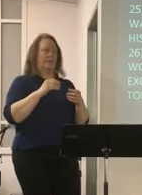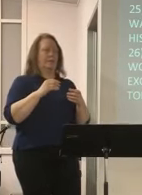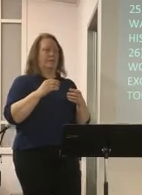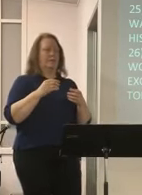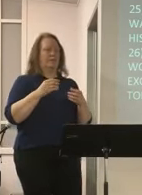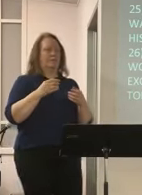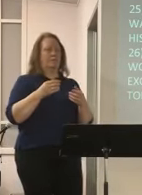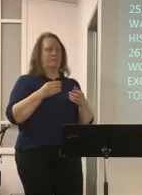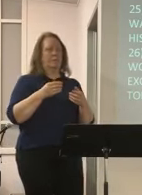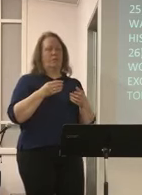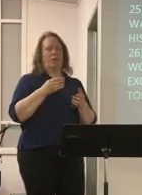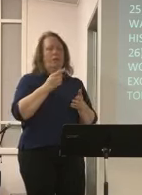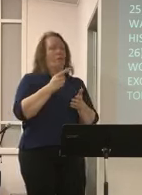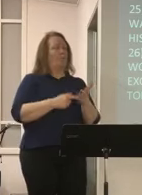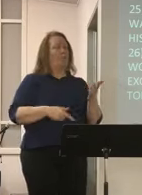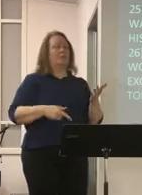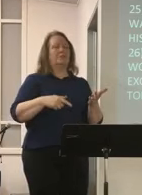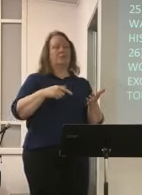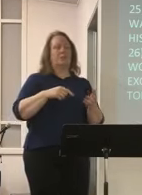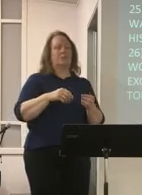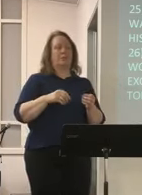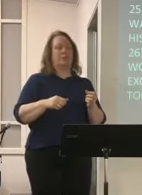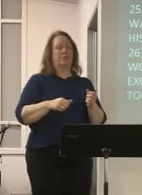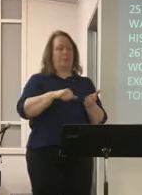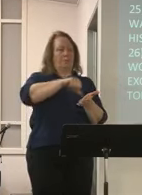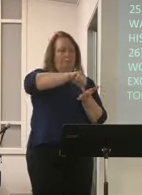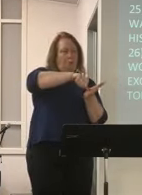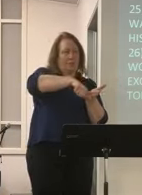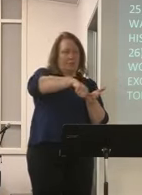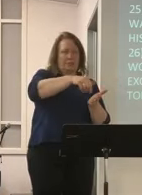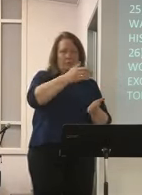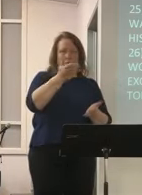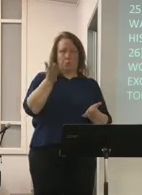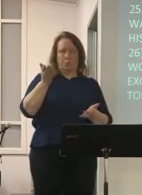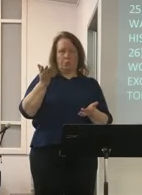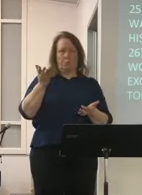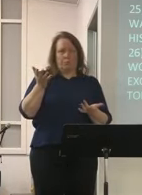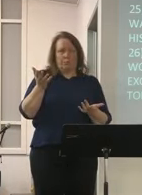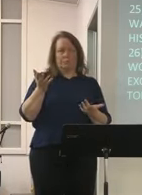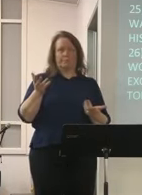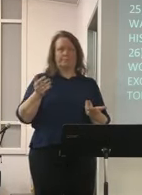what's the most impressive thing to you? Some would say